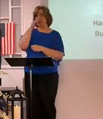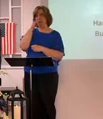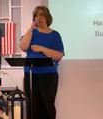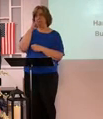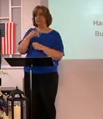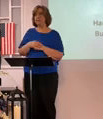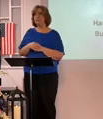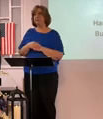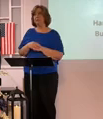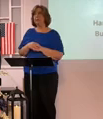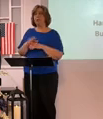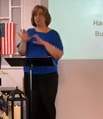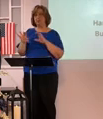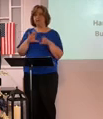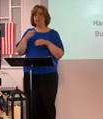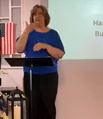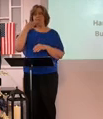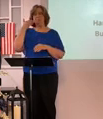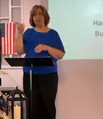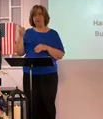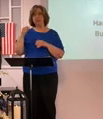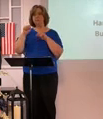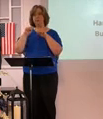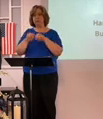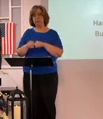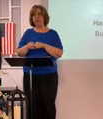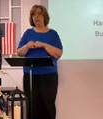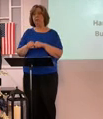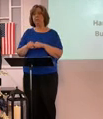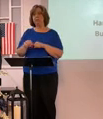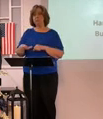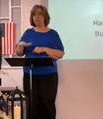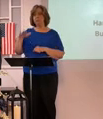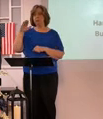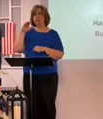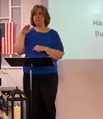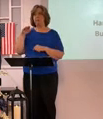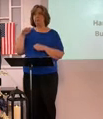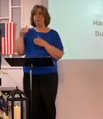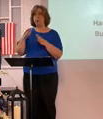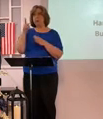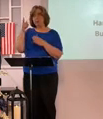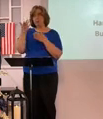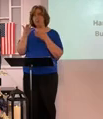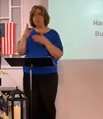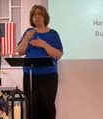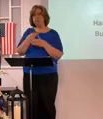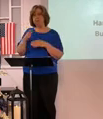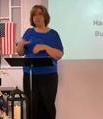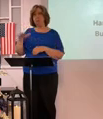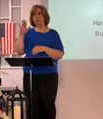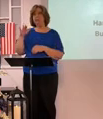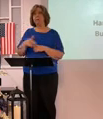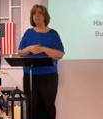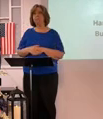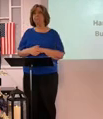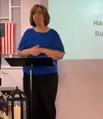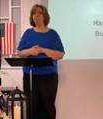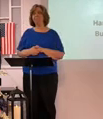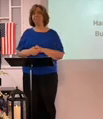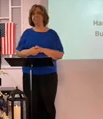we did the best that we could to raise them up in the way that he wanted us to raise them up.